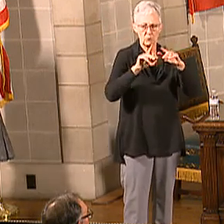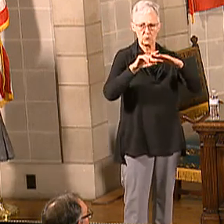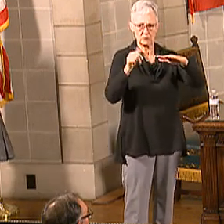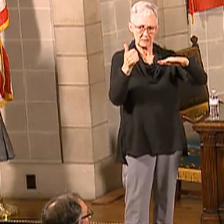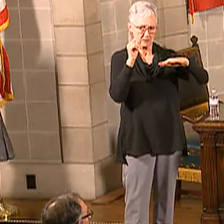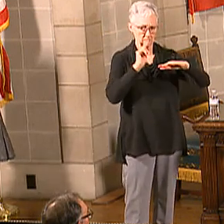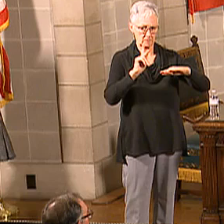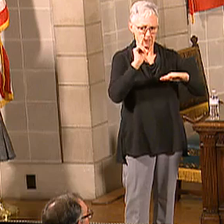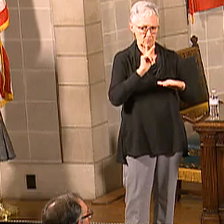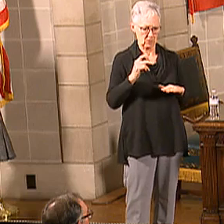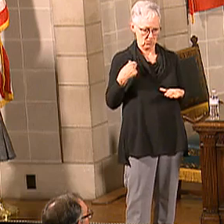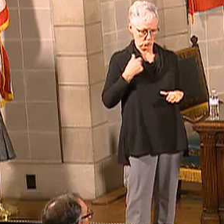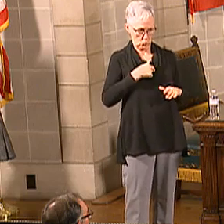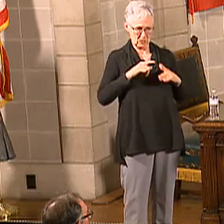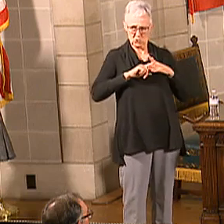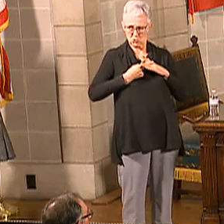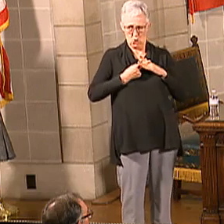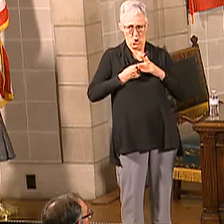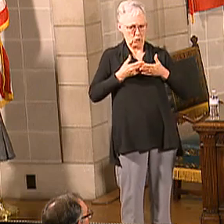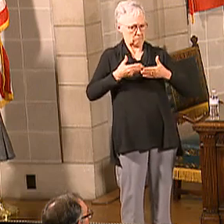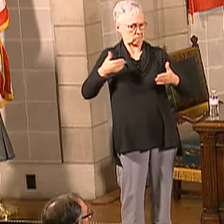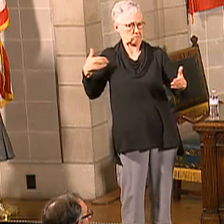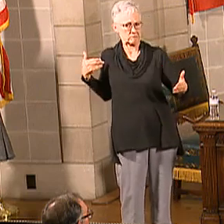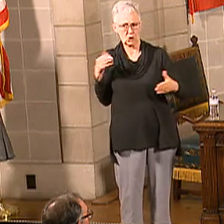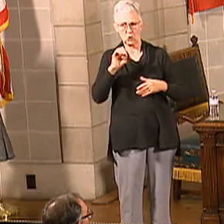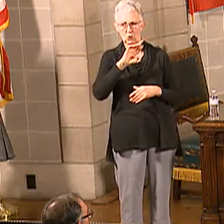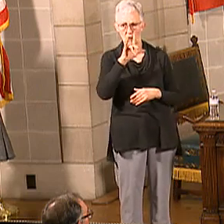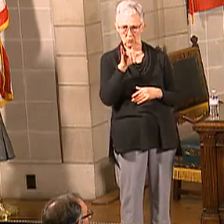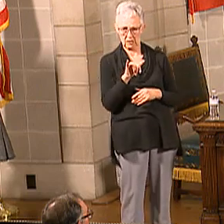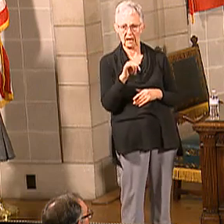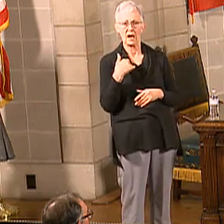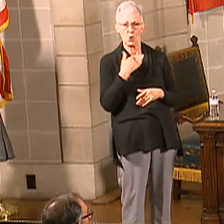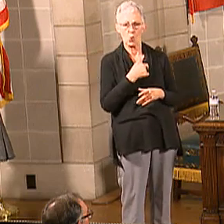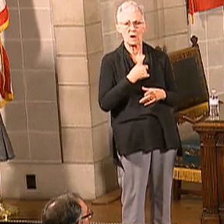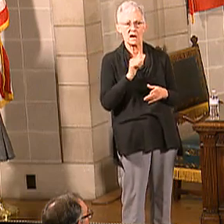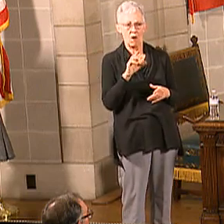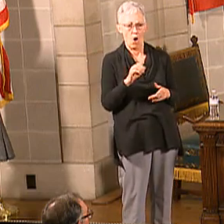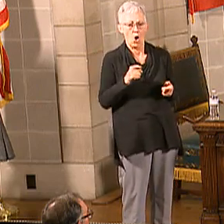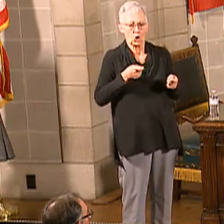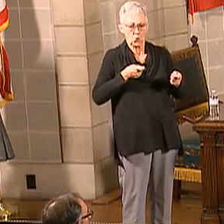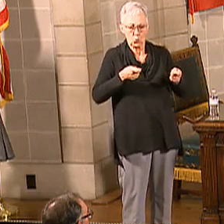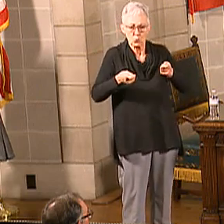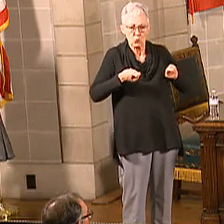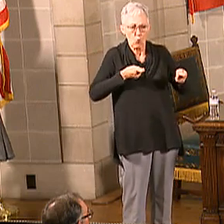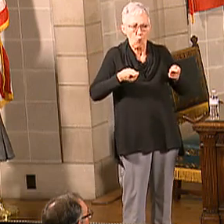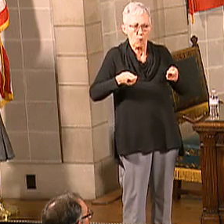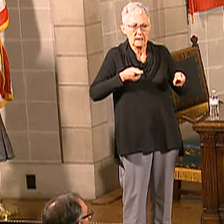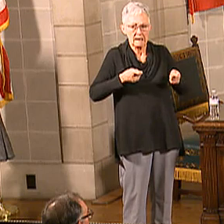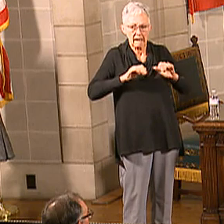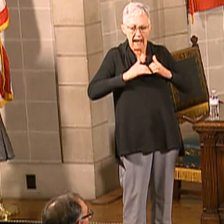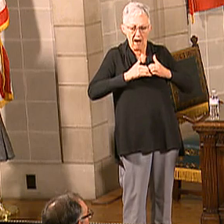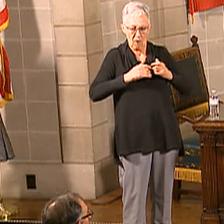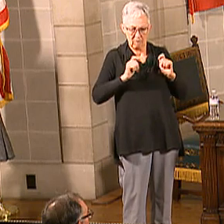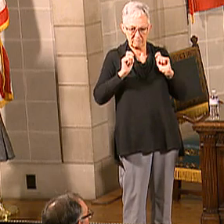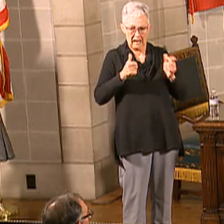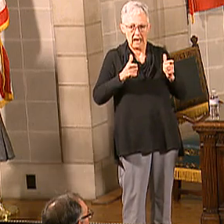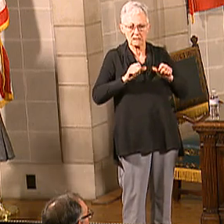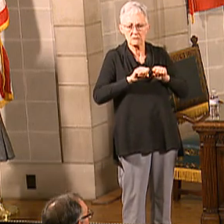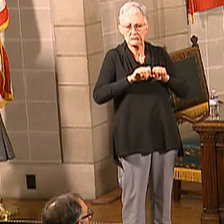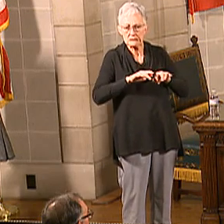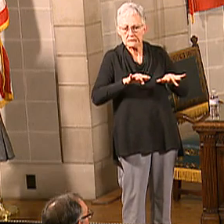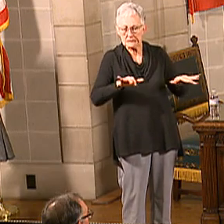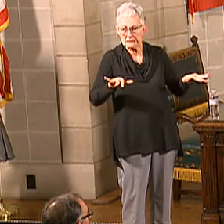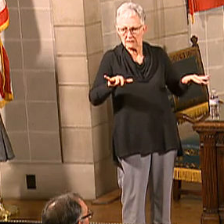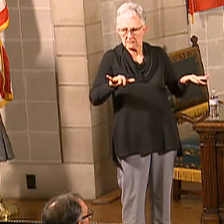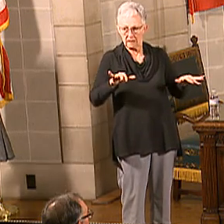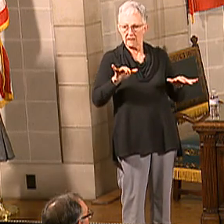have this plan and we're working this plan, we have been able to control the spread. Now, that doesn't mean that we can relax. We cannot take this for granted. We've got to continue to work hard. That's why I